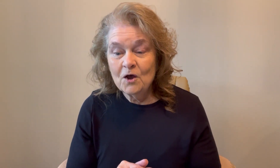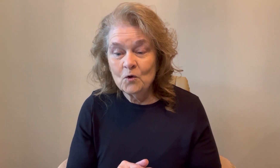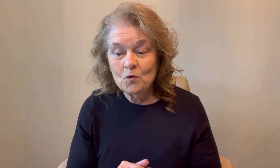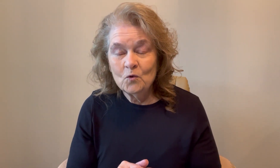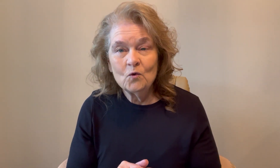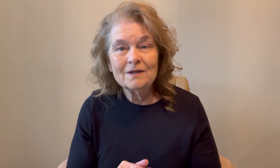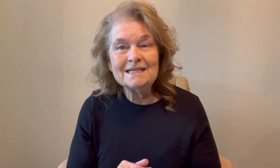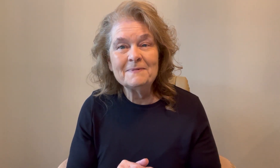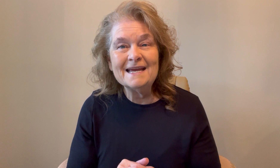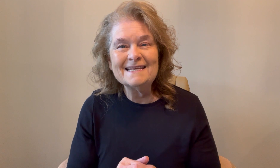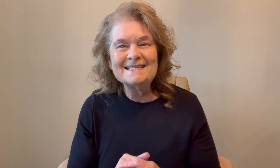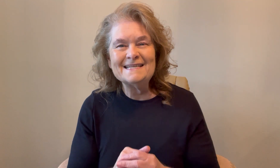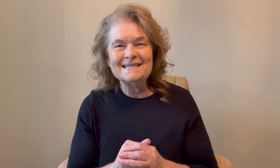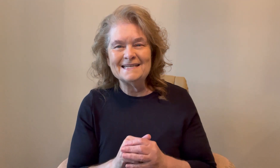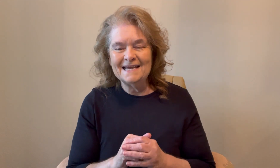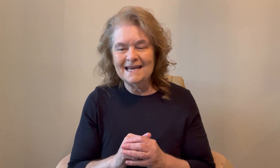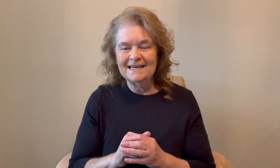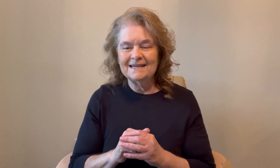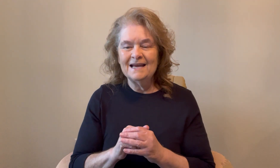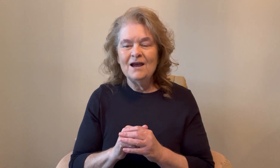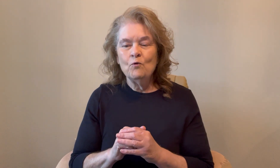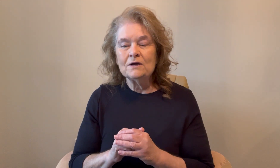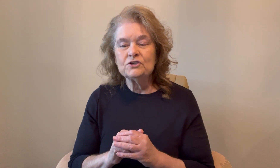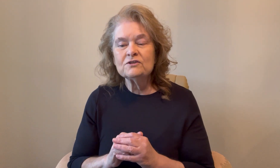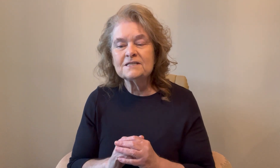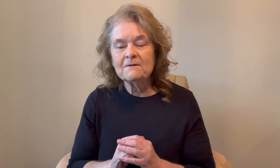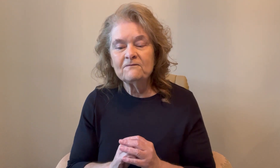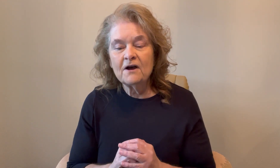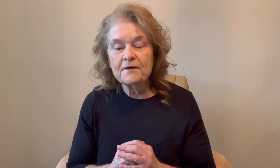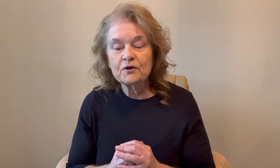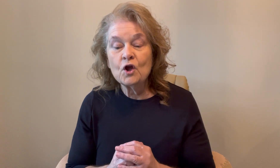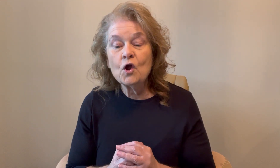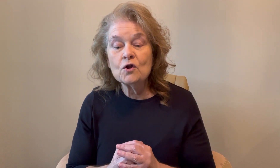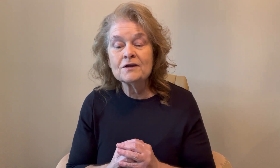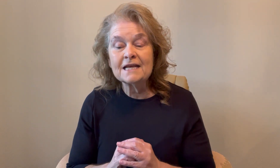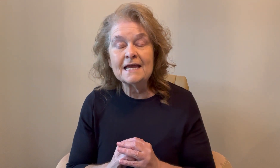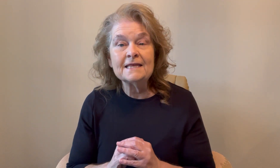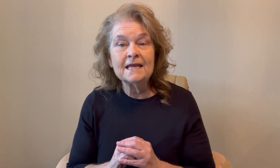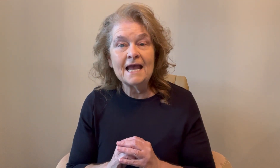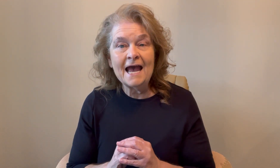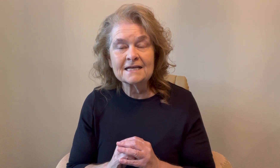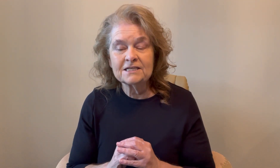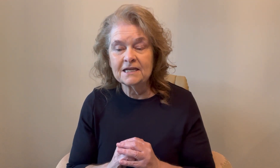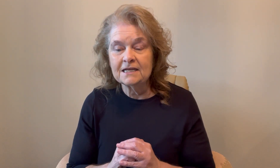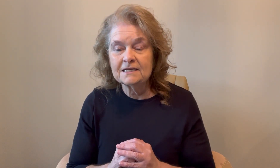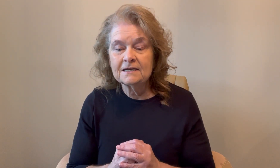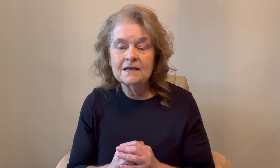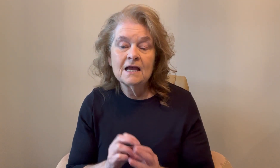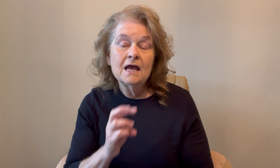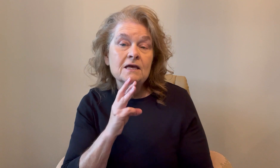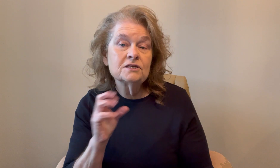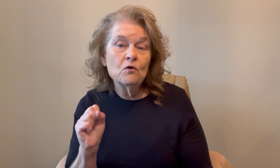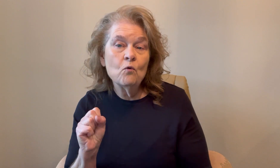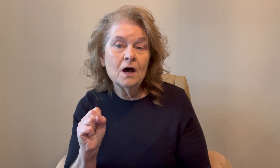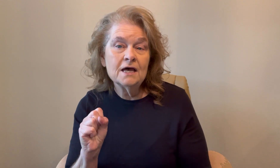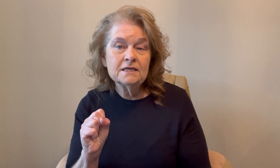So let's begin the sentence again. Was your stepfather hurt in the accident? So